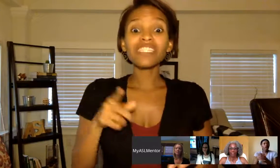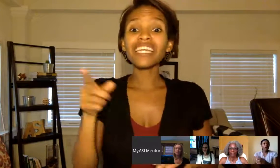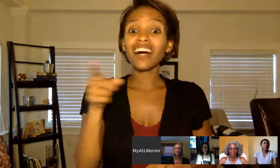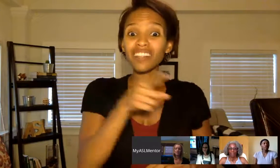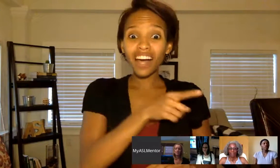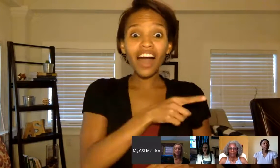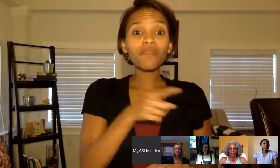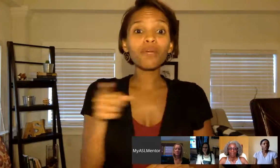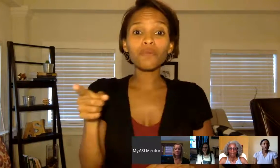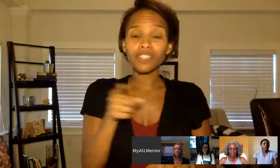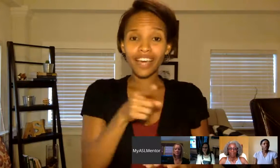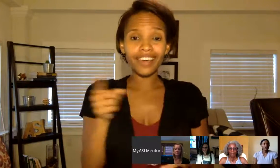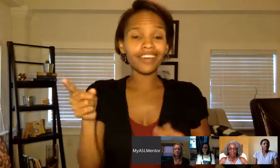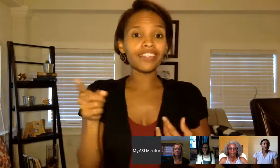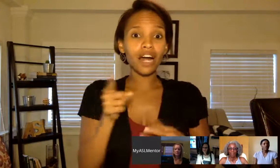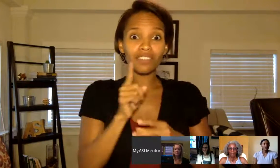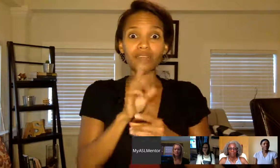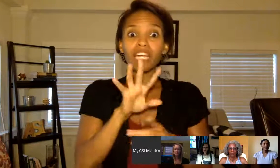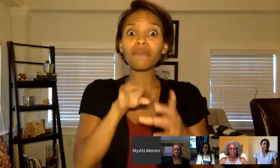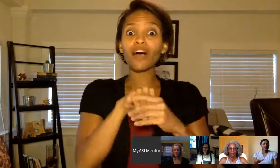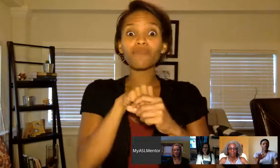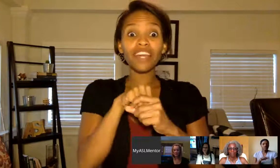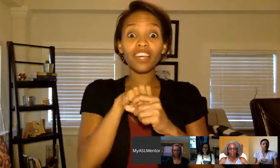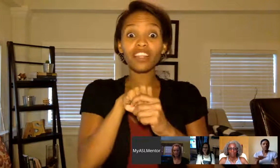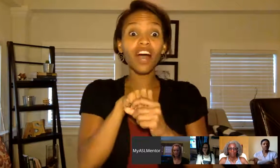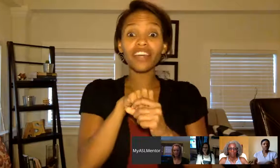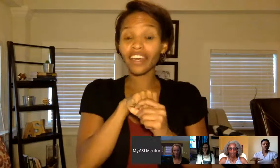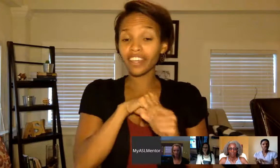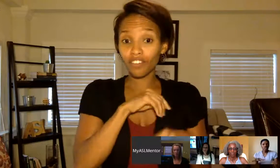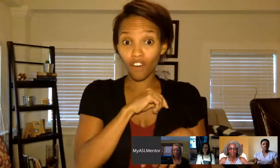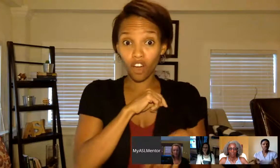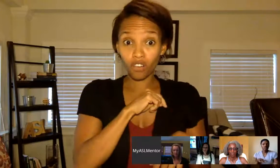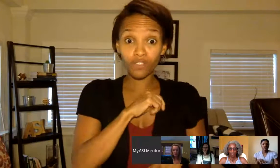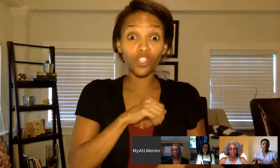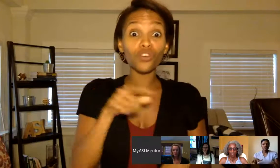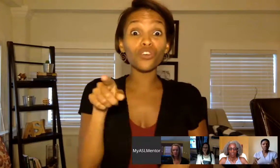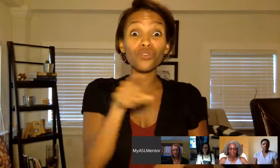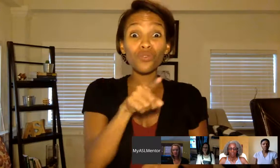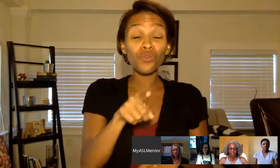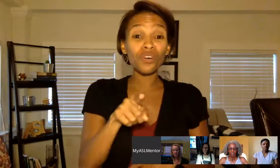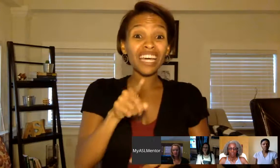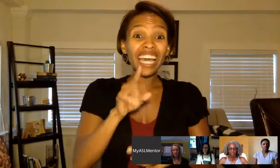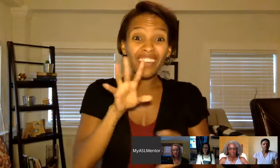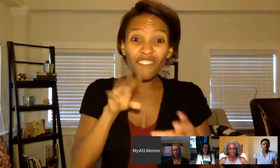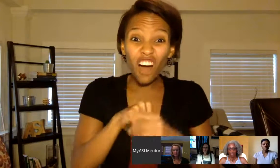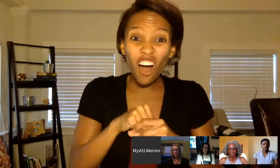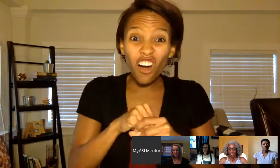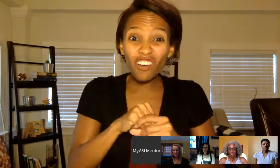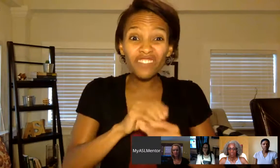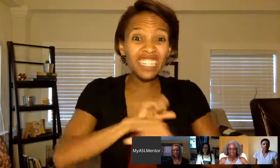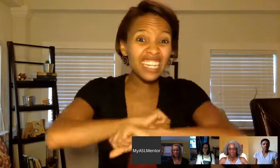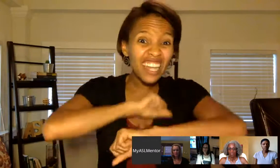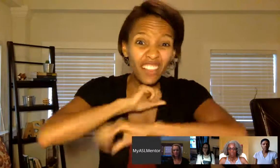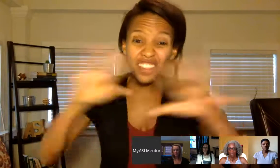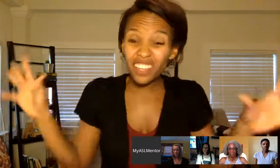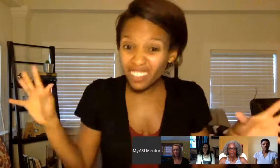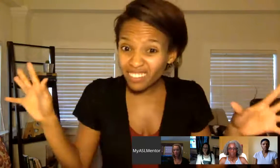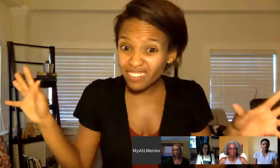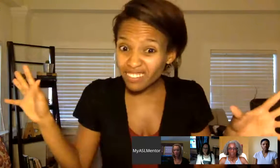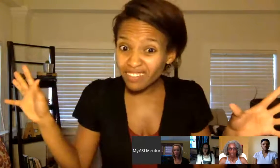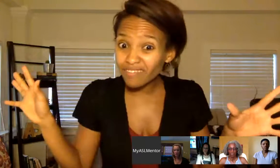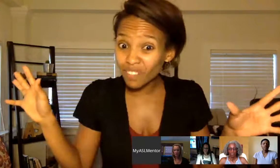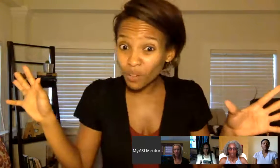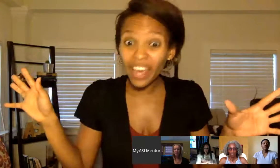I'm seeing a lot of people saying something about not getting involved. So you involved